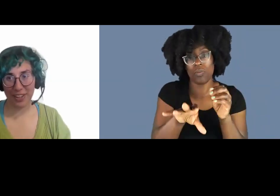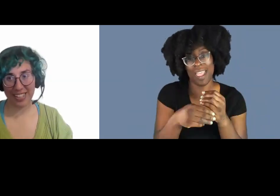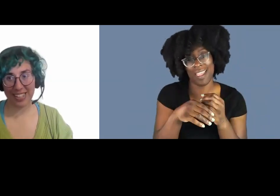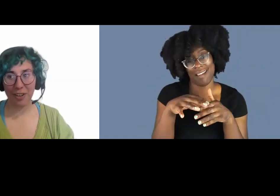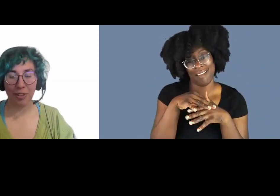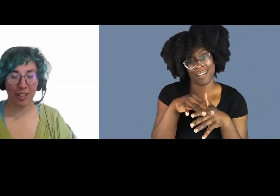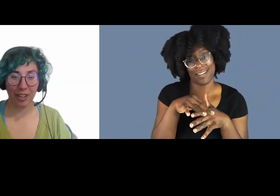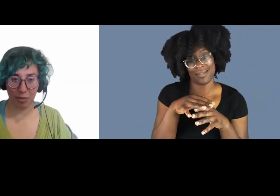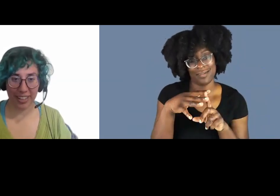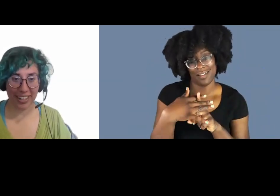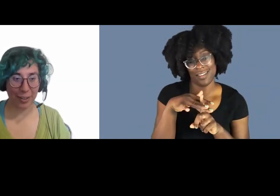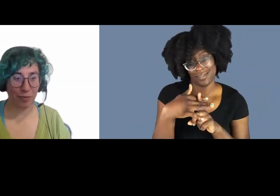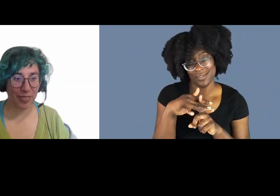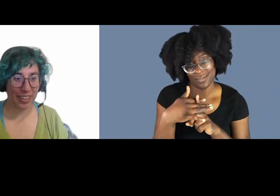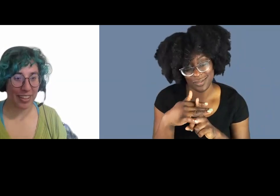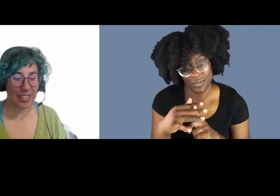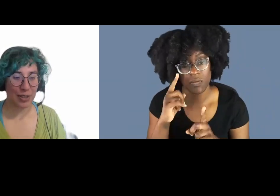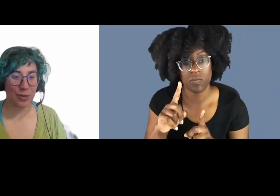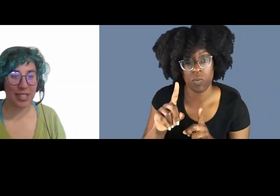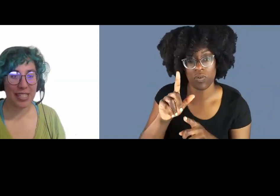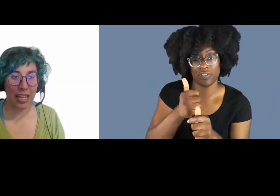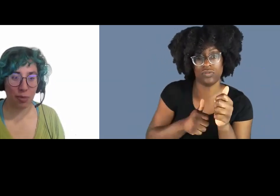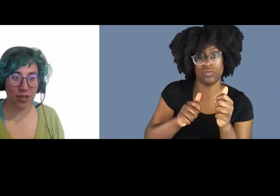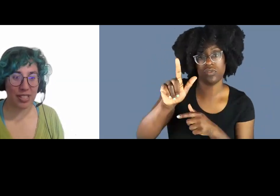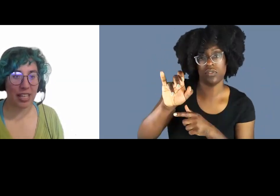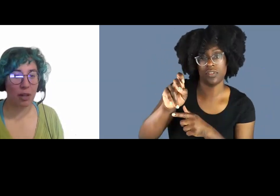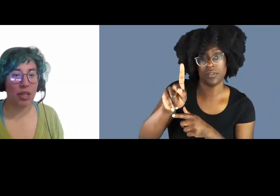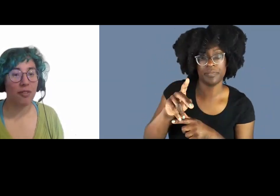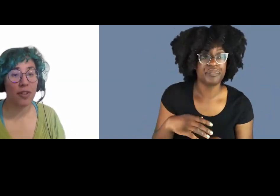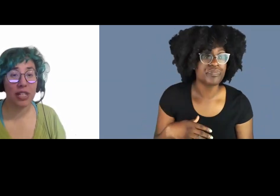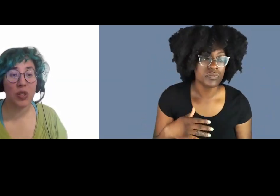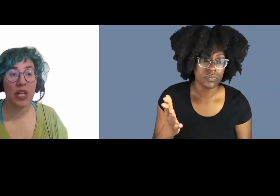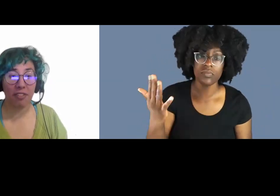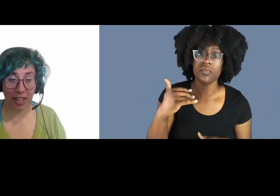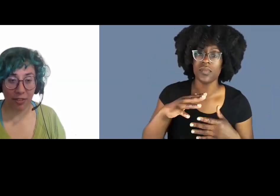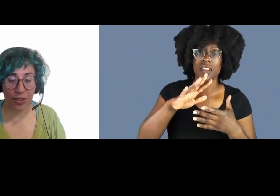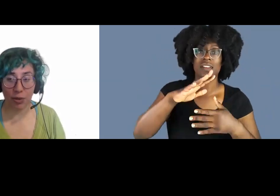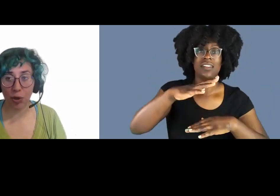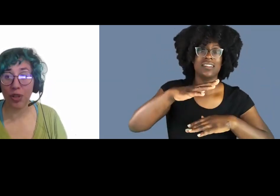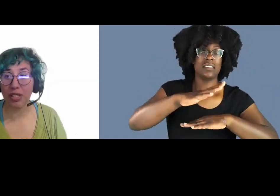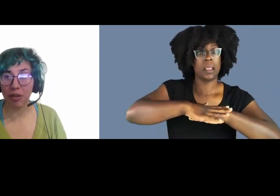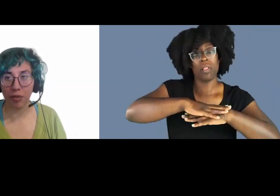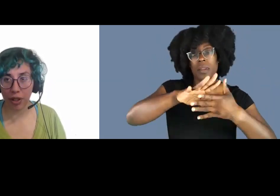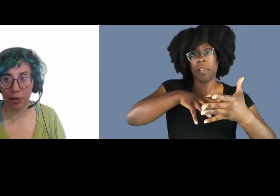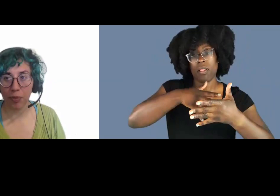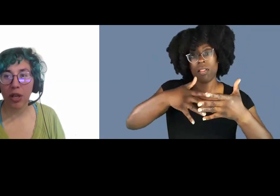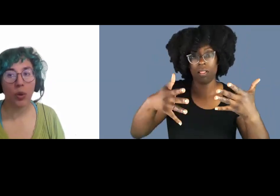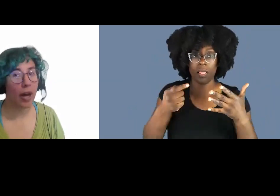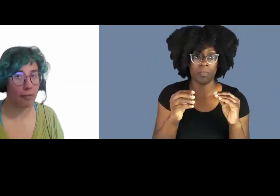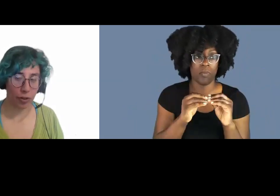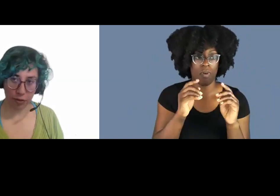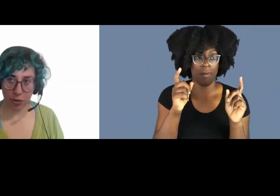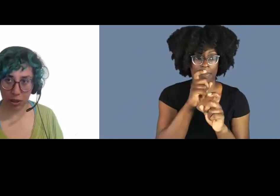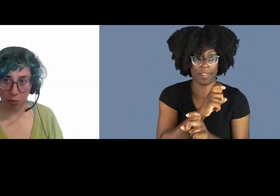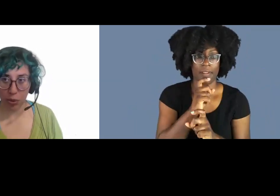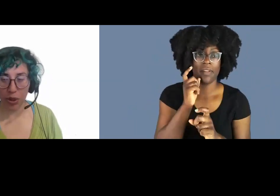This is where things get really complicated. So tables can be confusing to navigate for someone with a screen reader. You